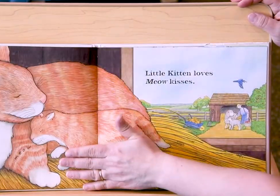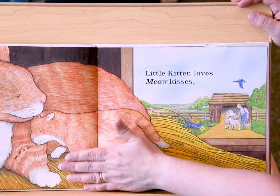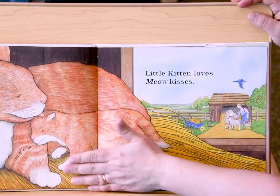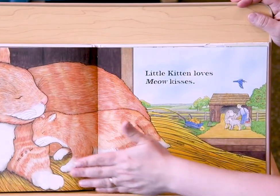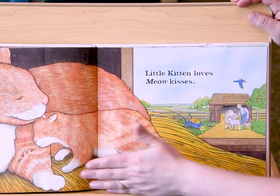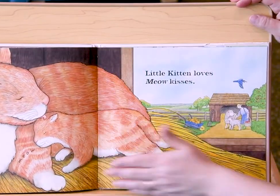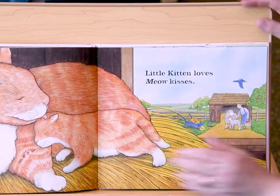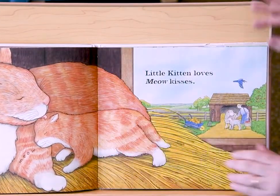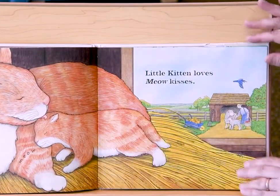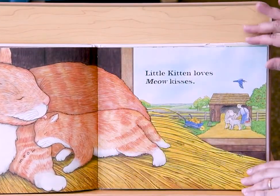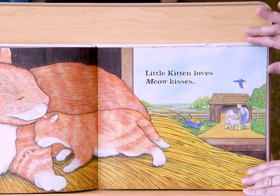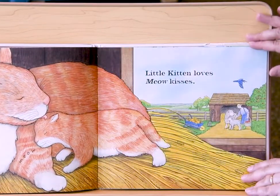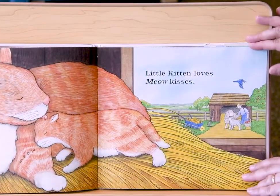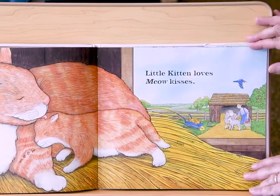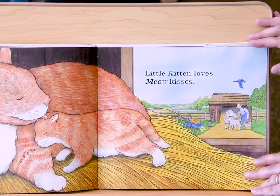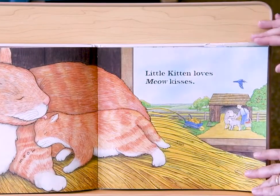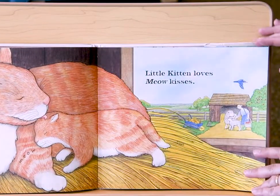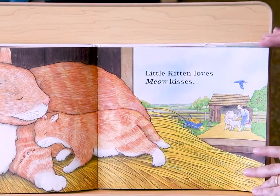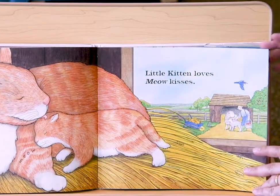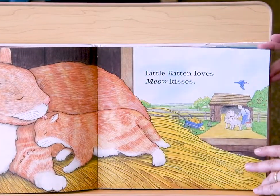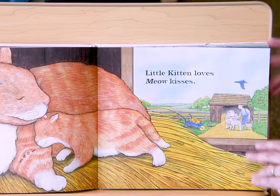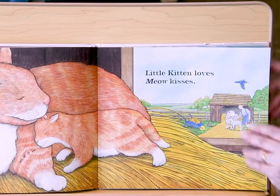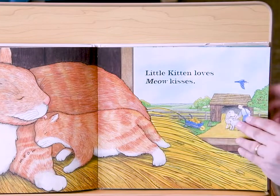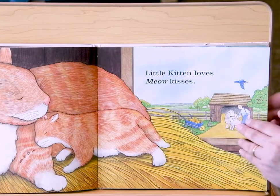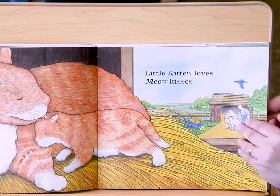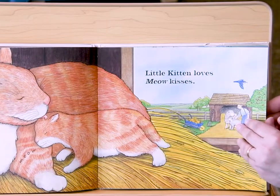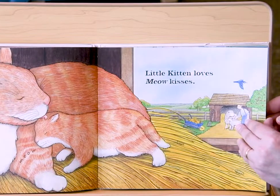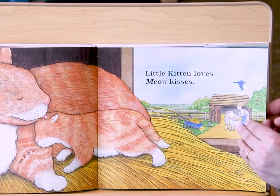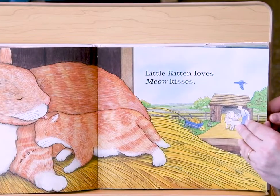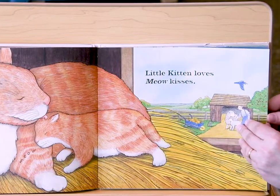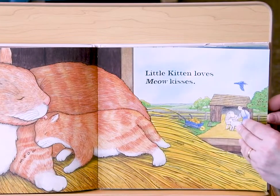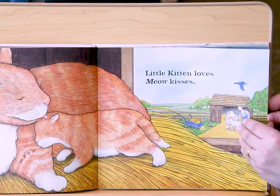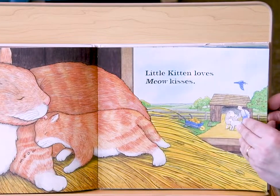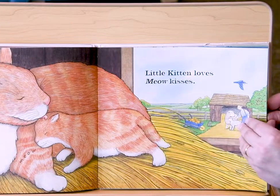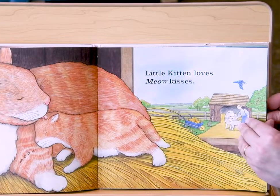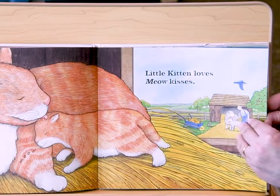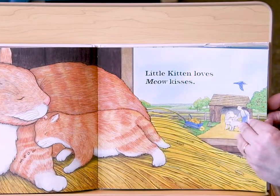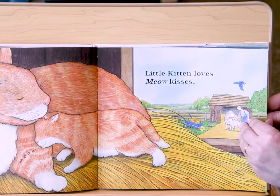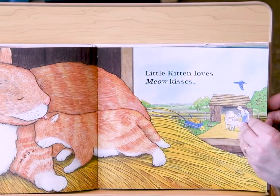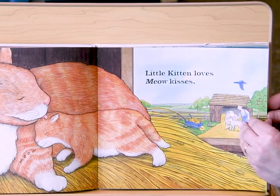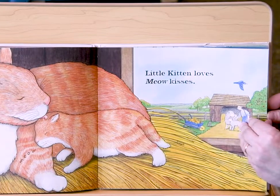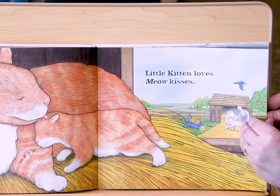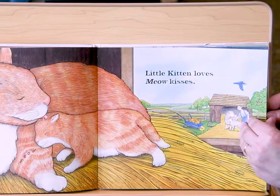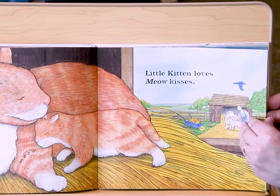Little kitten loves meow kisses. Can you meow like a kitten? Meow.